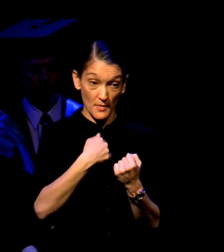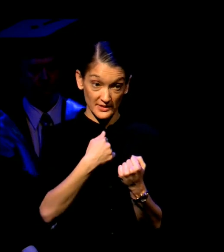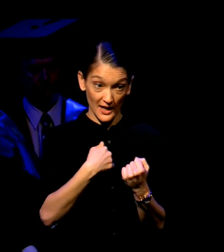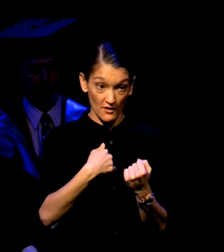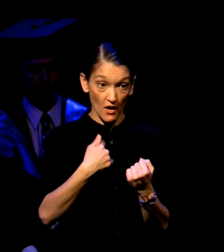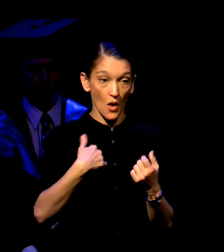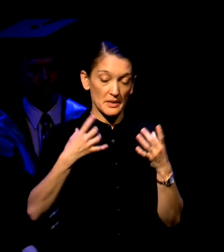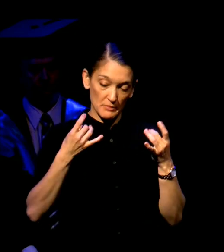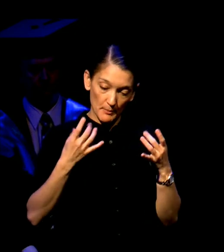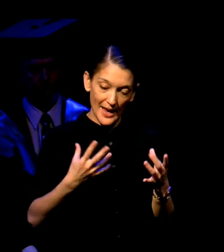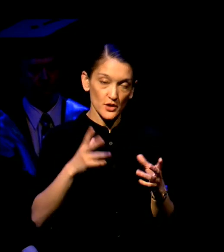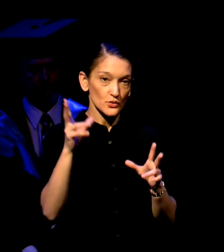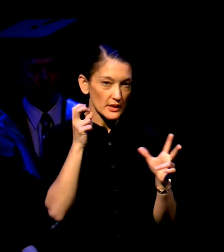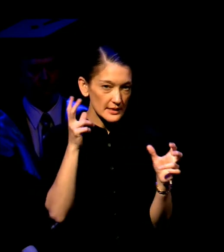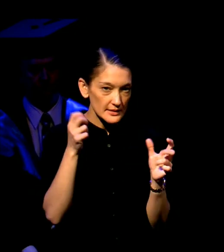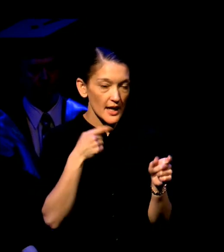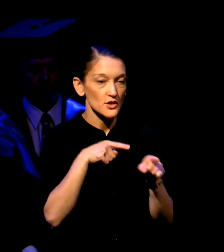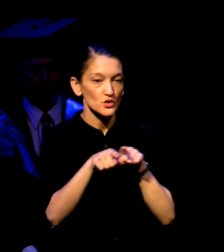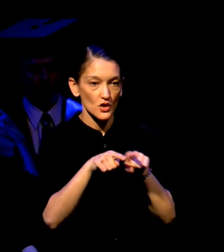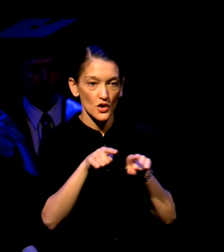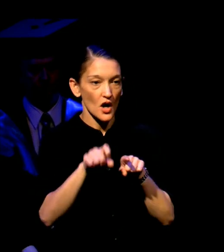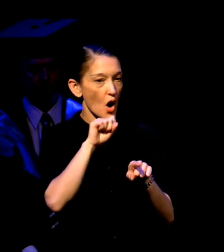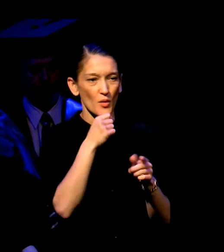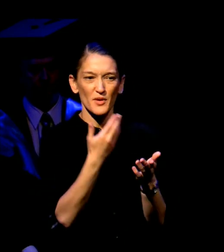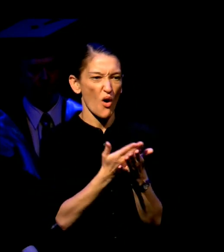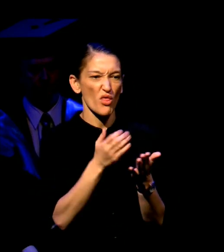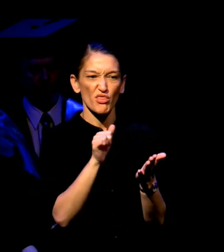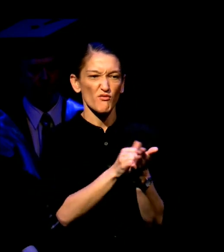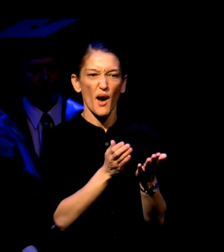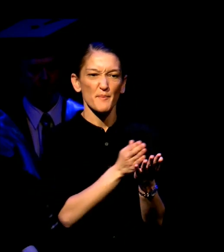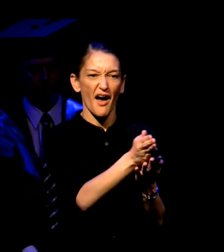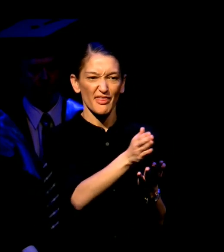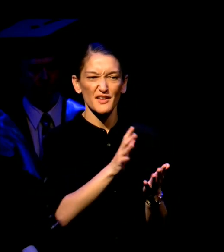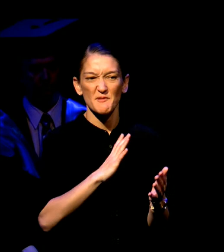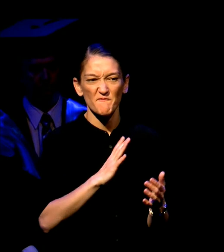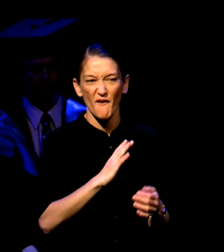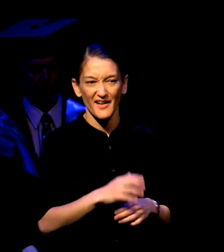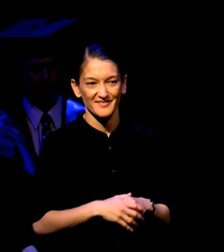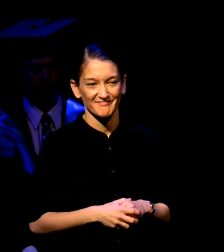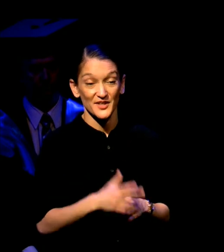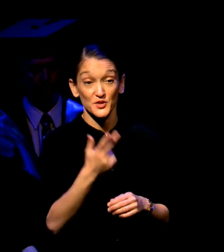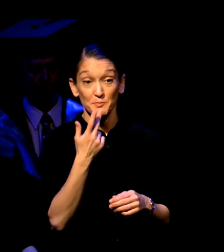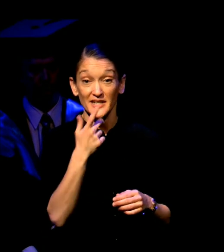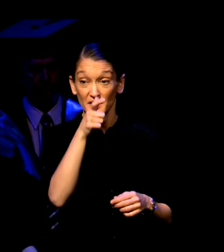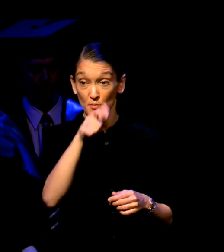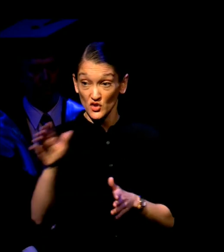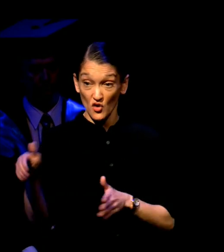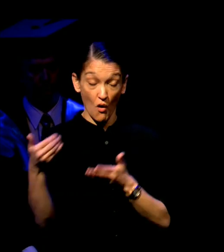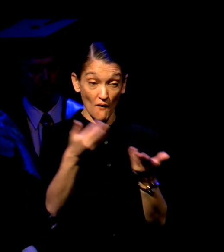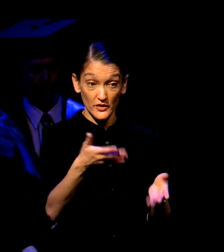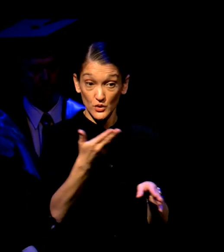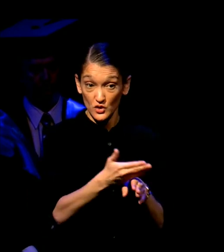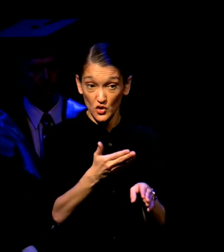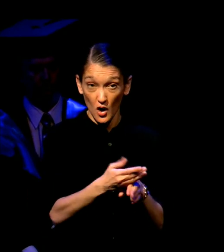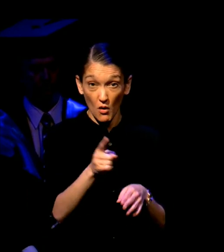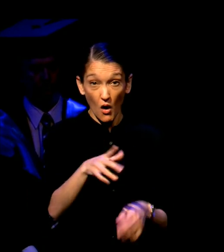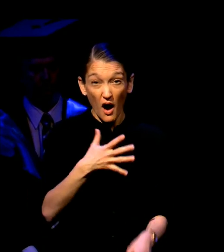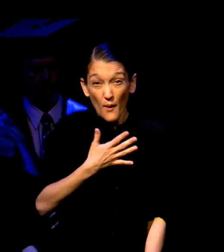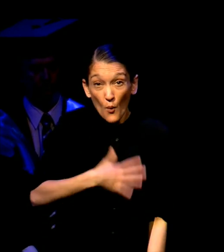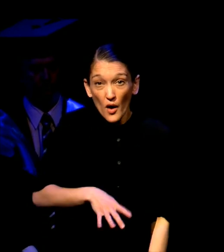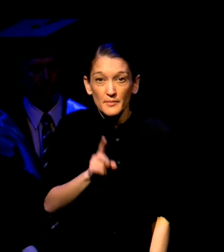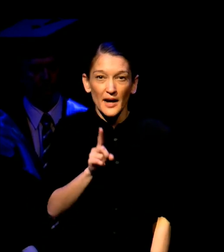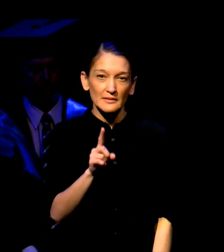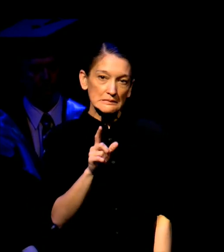continuously, I will always be on the path I'm meant to be. So if someone offers you a job that you really want to do, but you